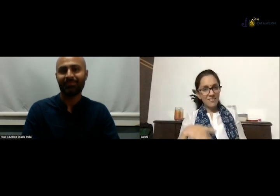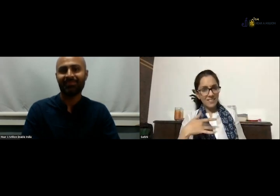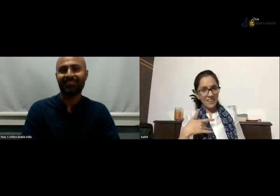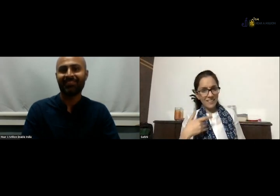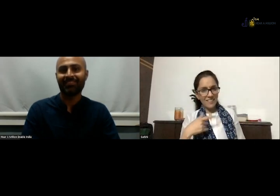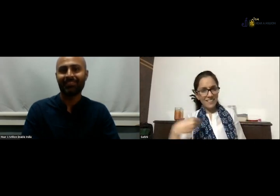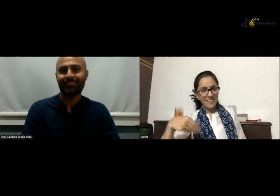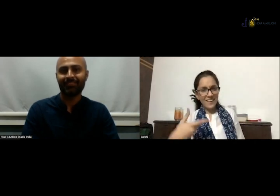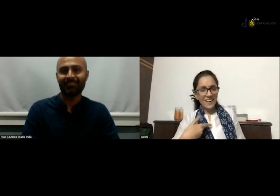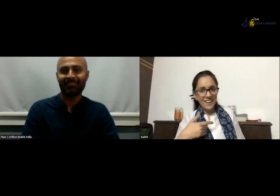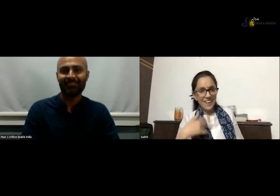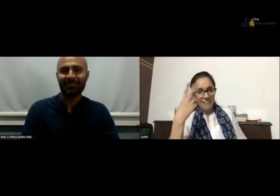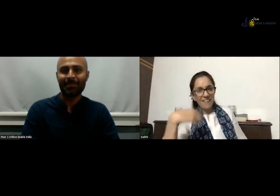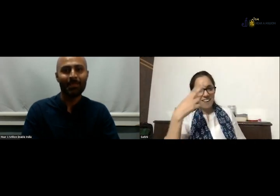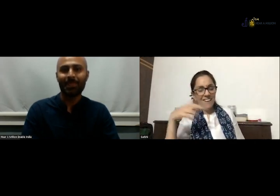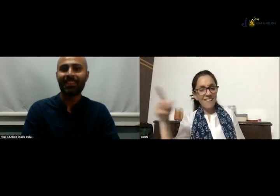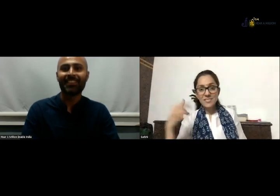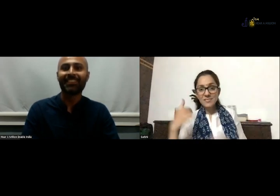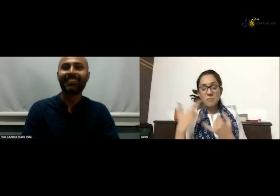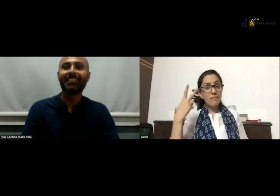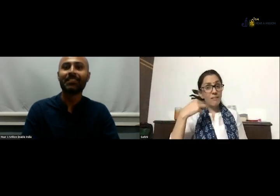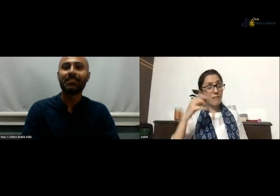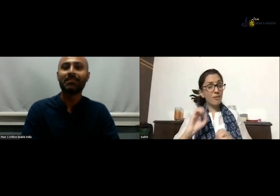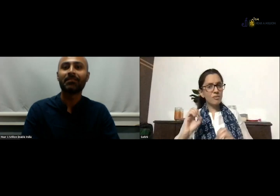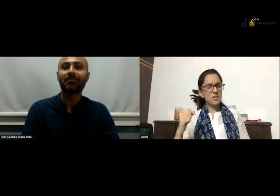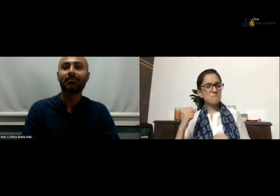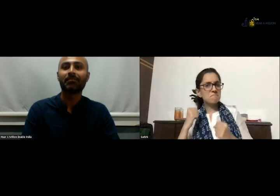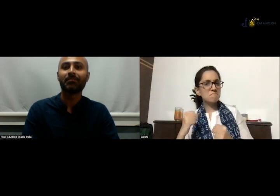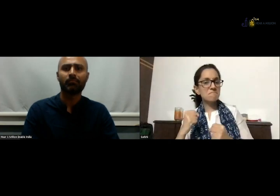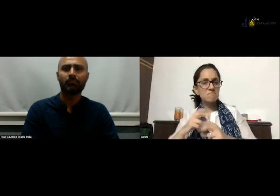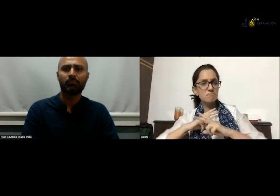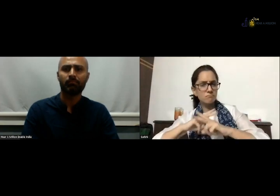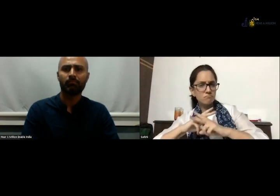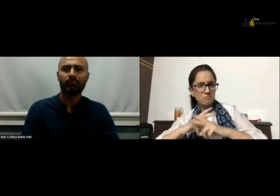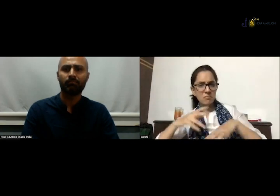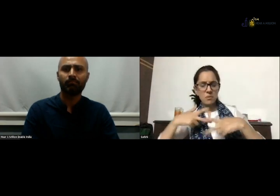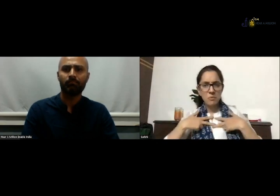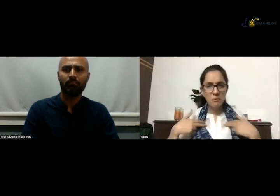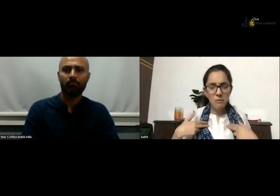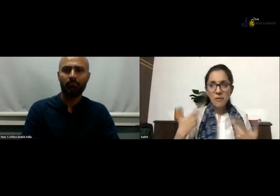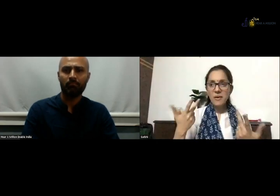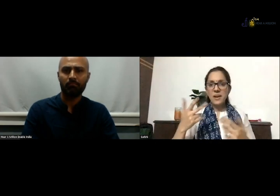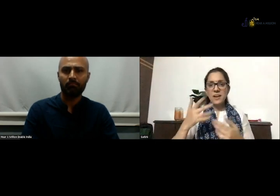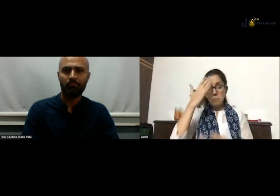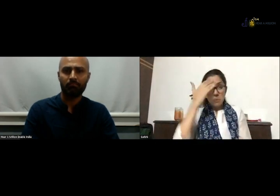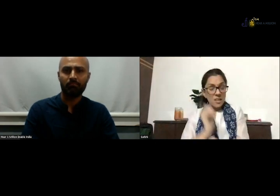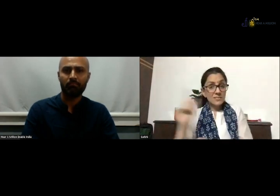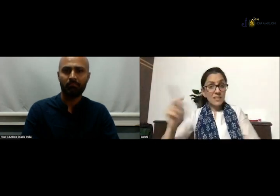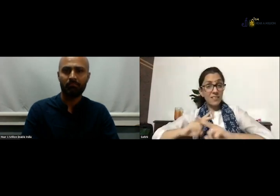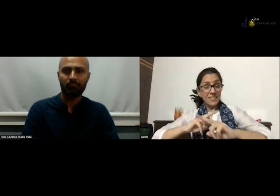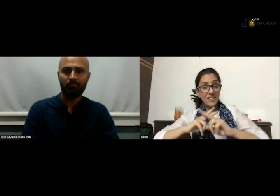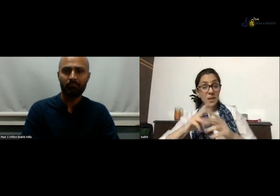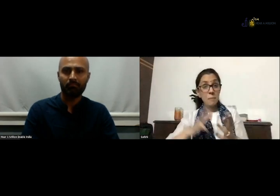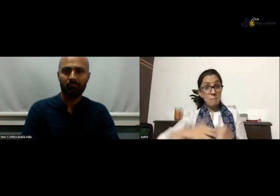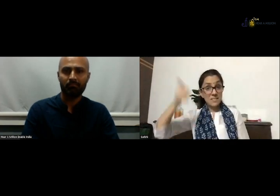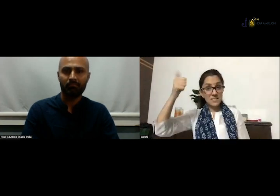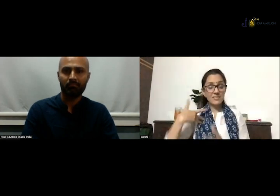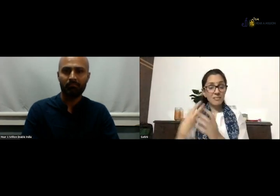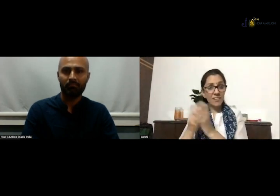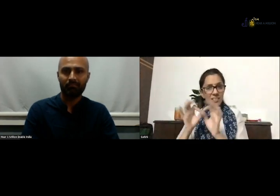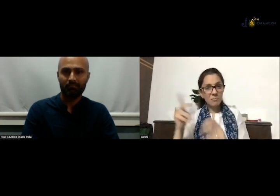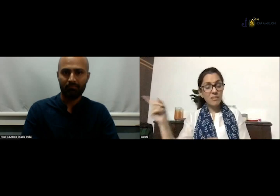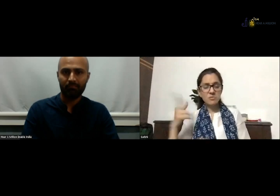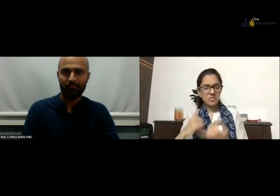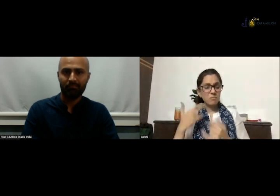strong? That I felt from her. It was not, I started crying while I was doing that work, but she wasn't. I mean, she